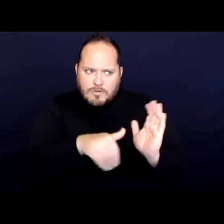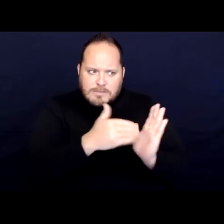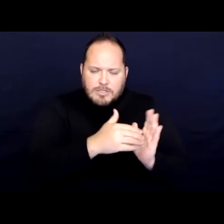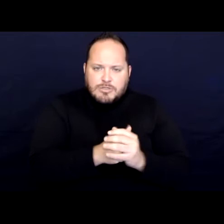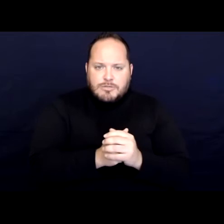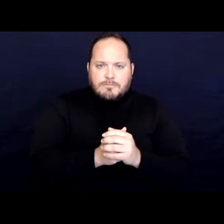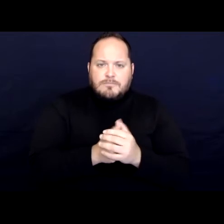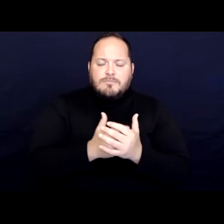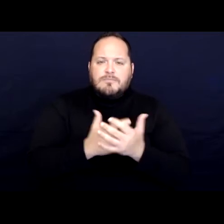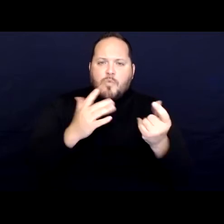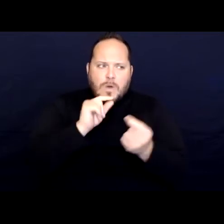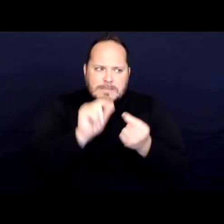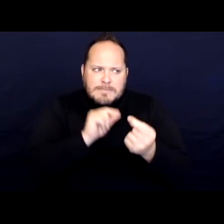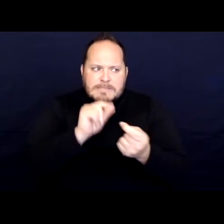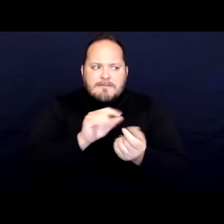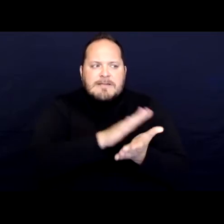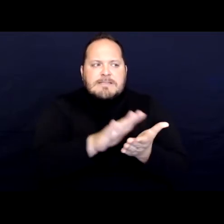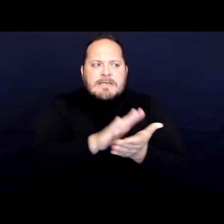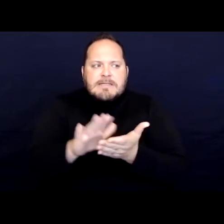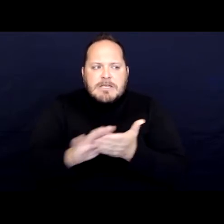sanitation procedures were.